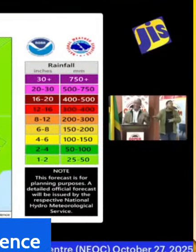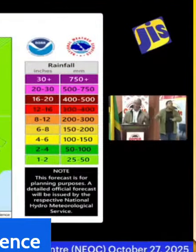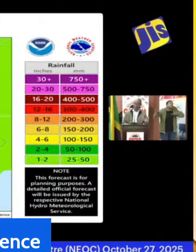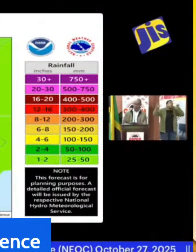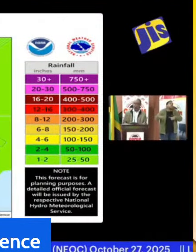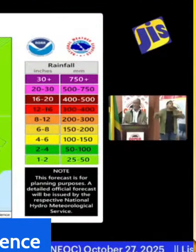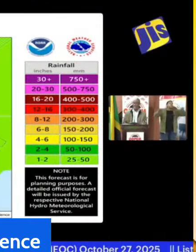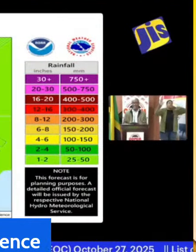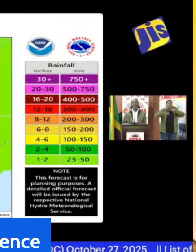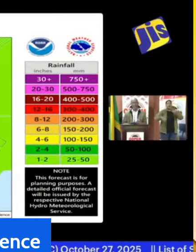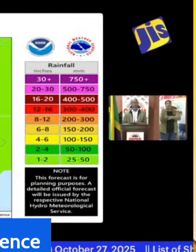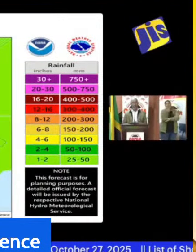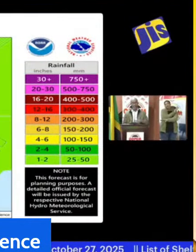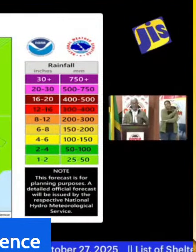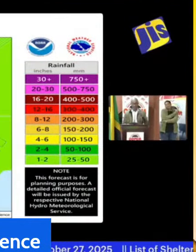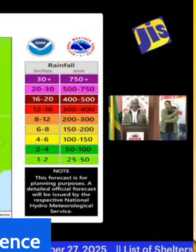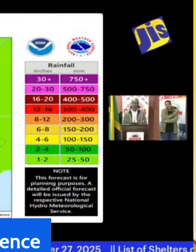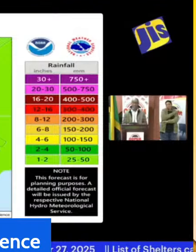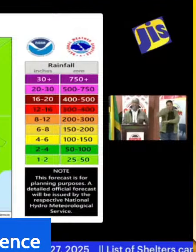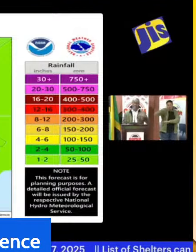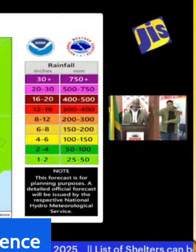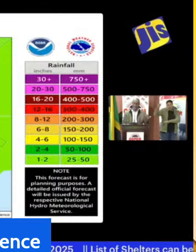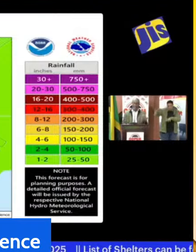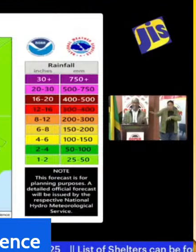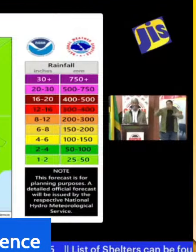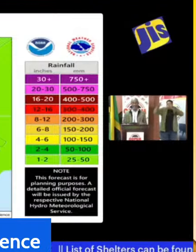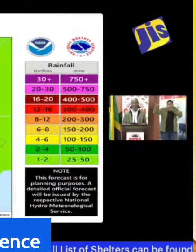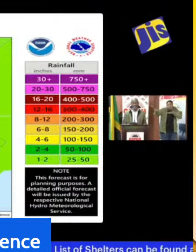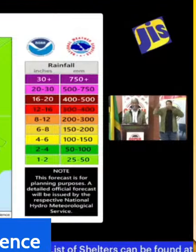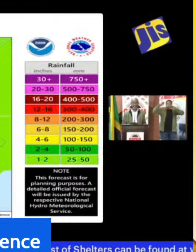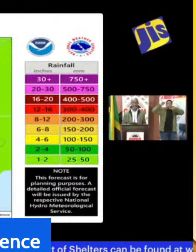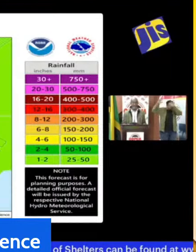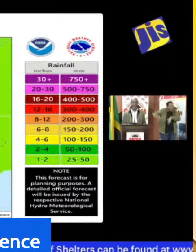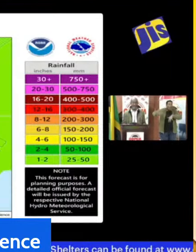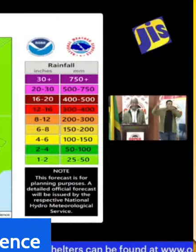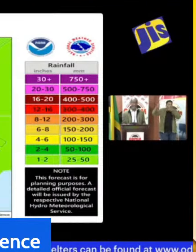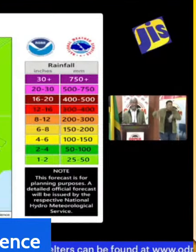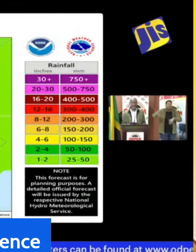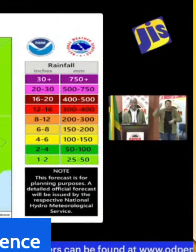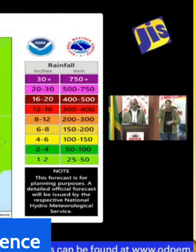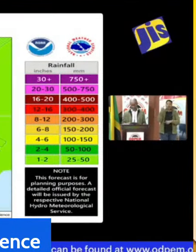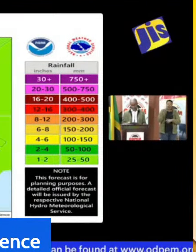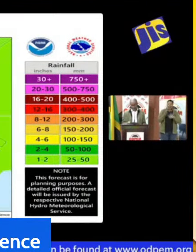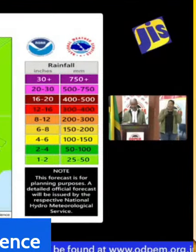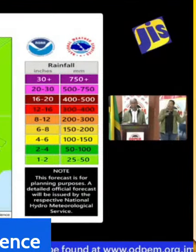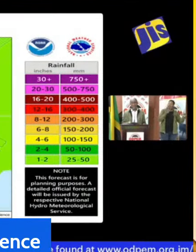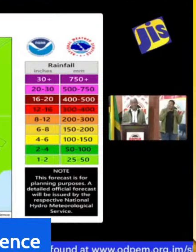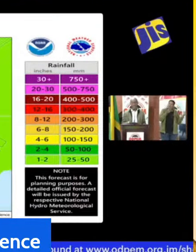the extreme west, where we would then be on the left of the center of the system.